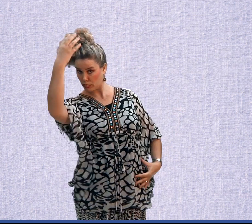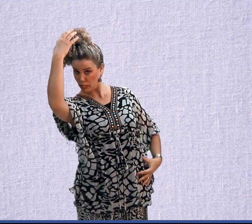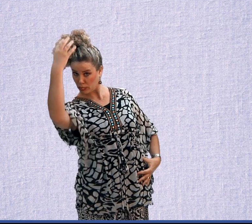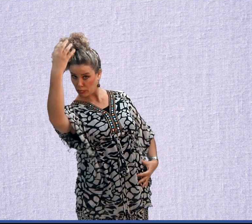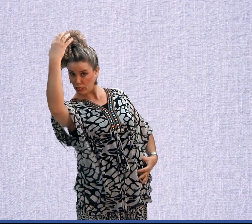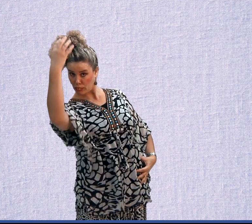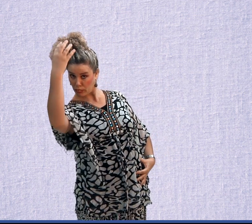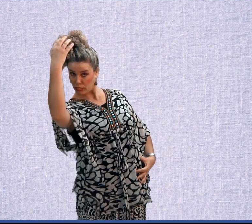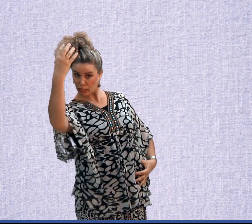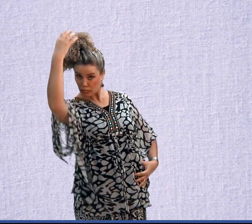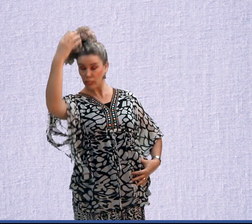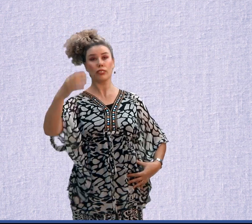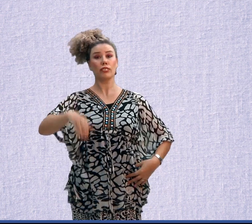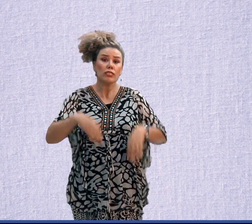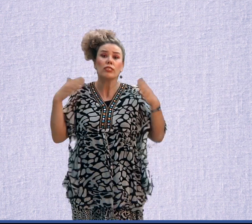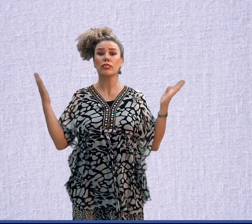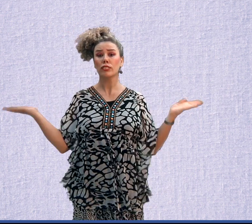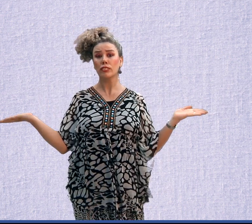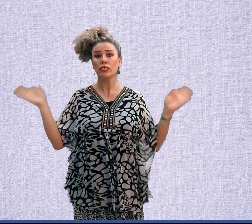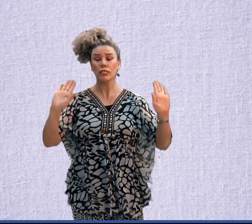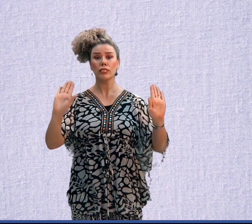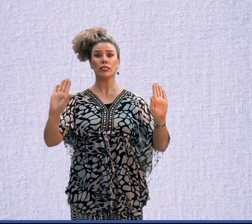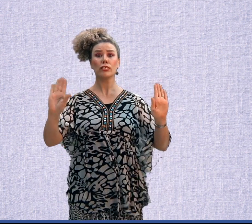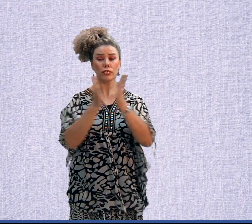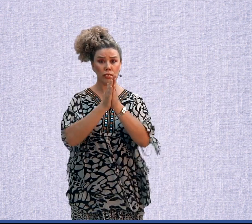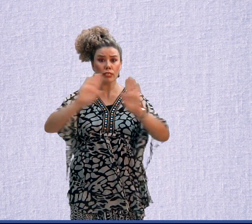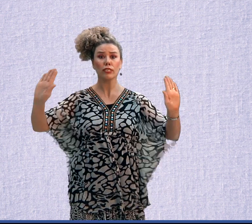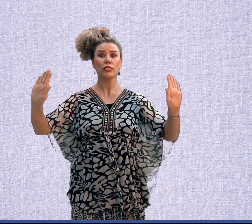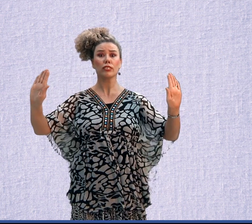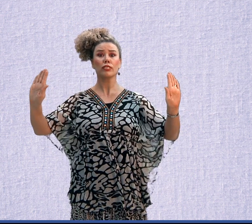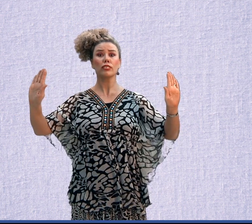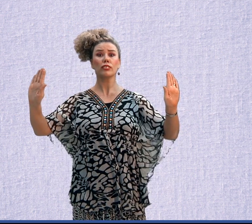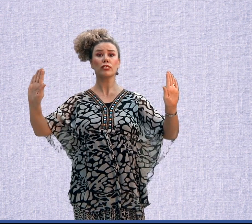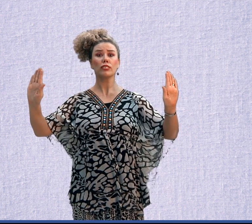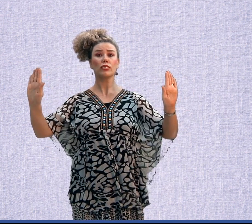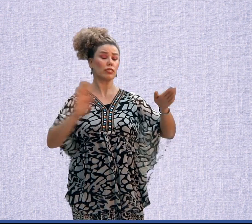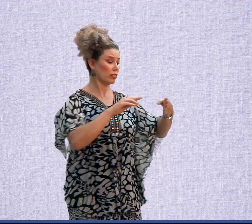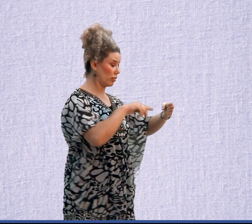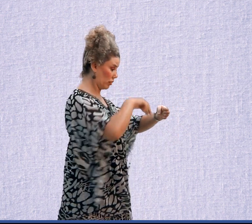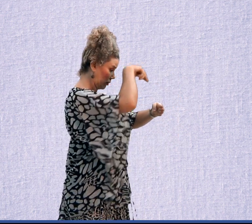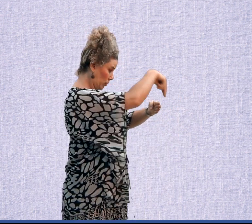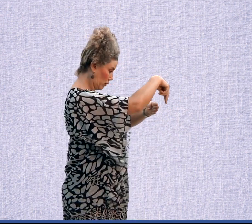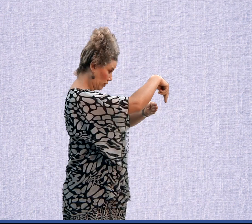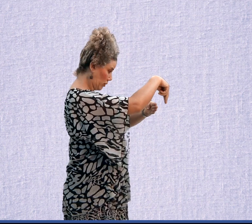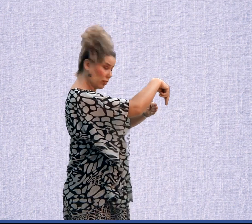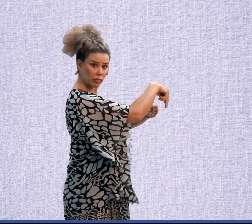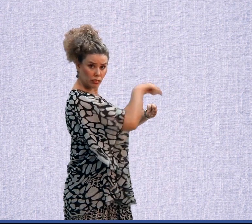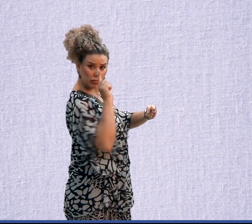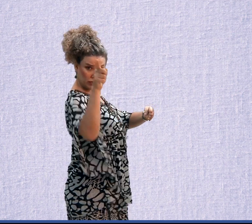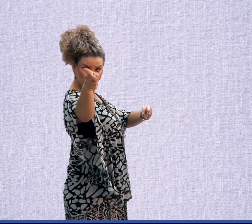air like it cut Rabe's hair? Who's gonna stop apartheid when we cross the line